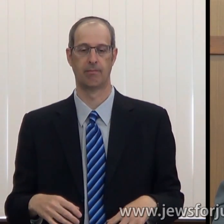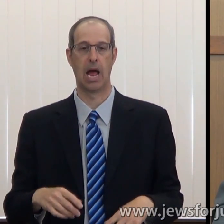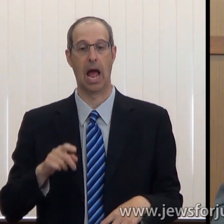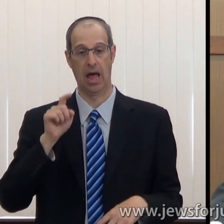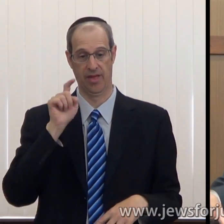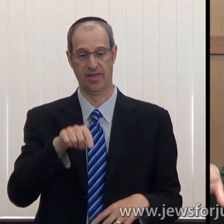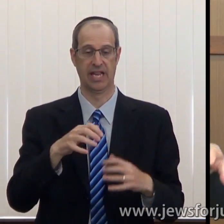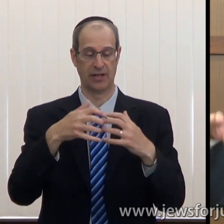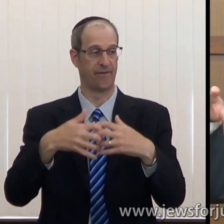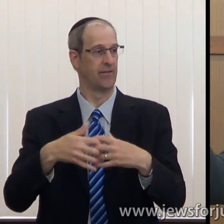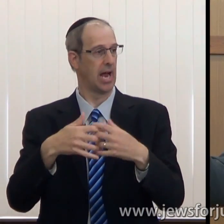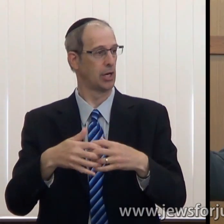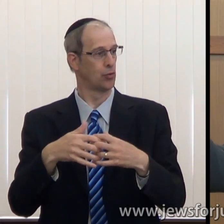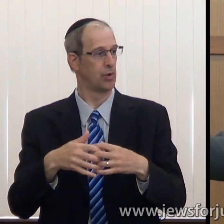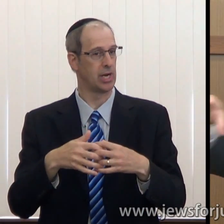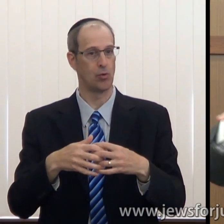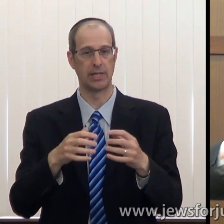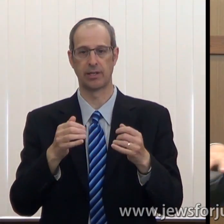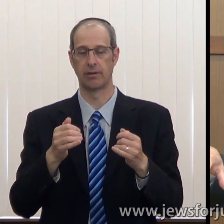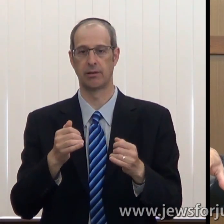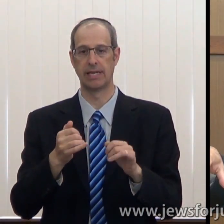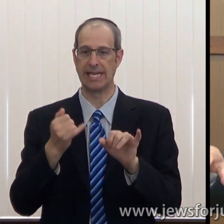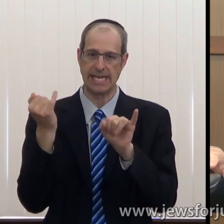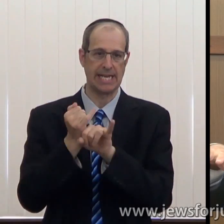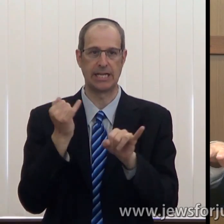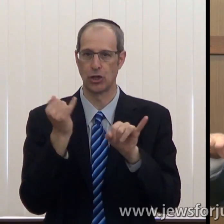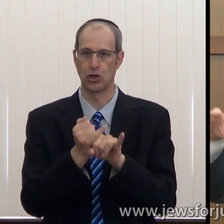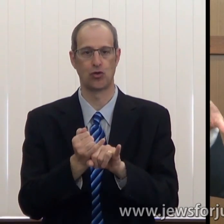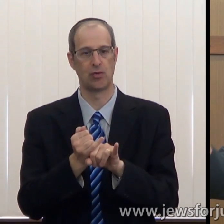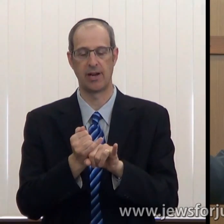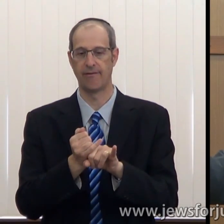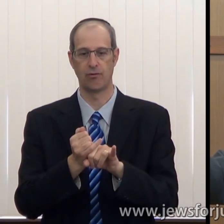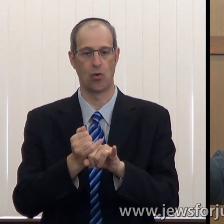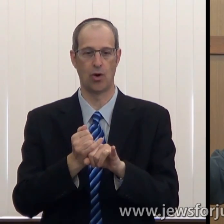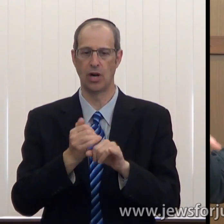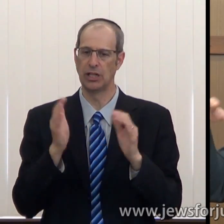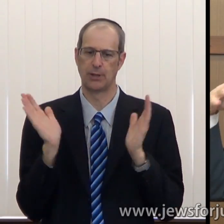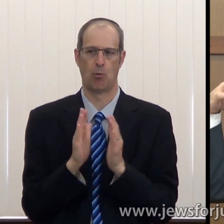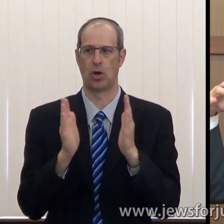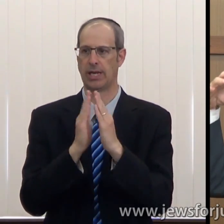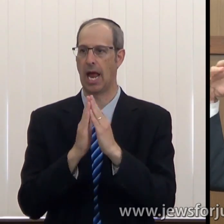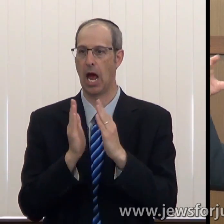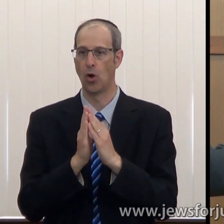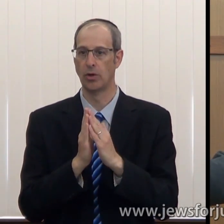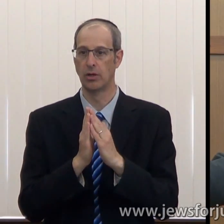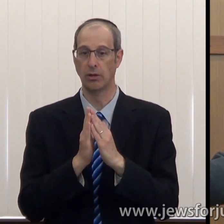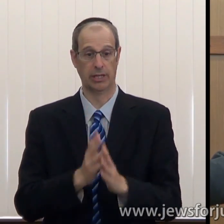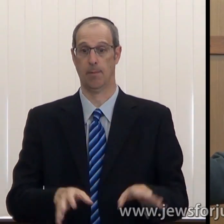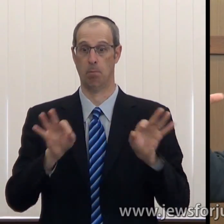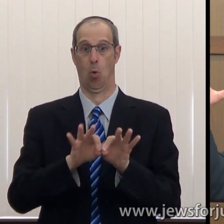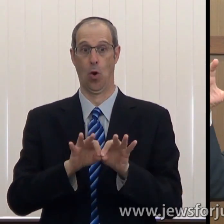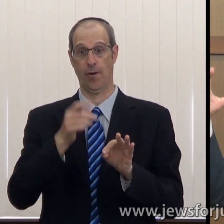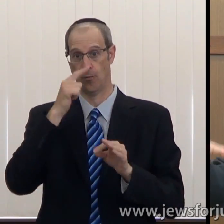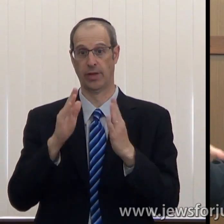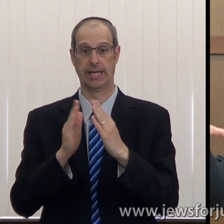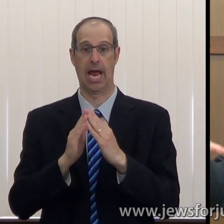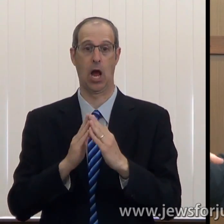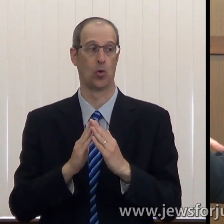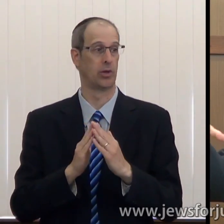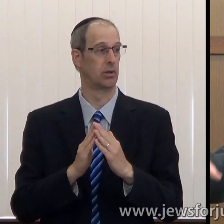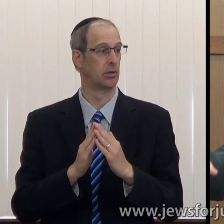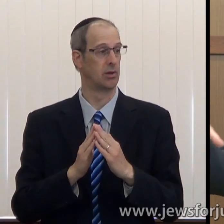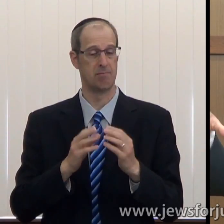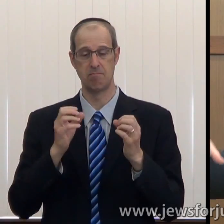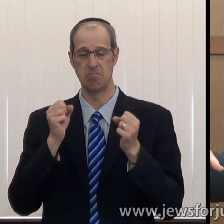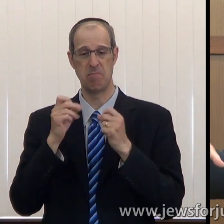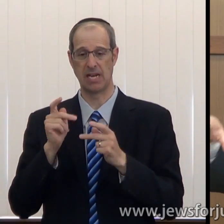factory was the main industry in this town. It was a small town, and it was a big factory, and many of the people